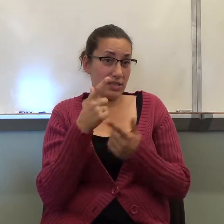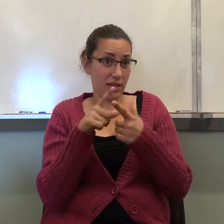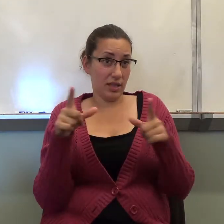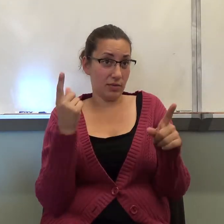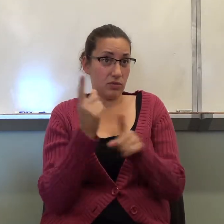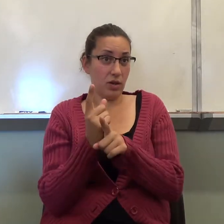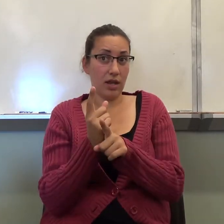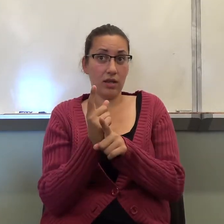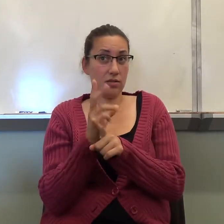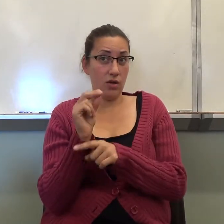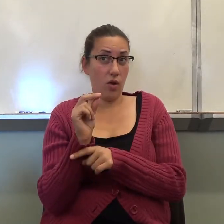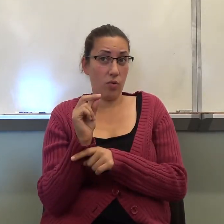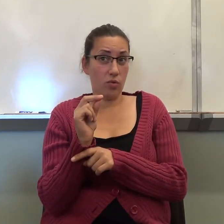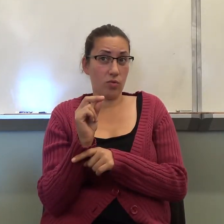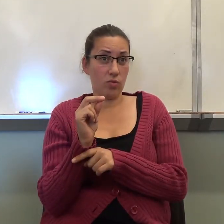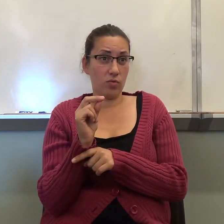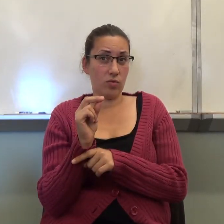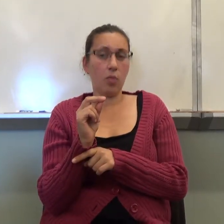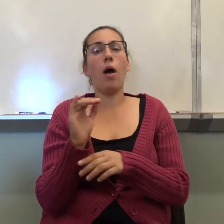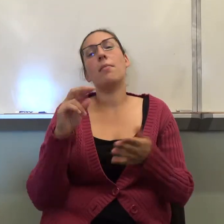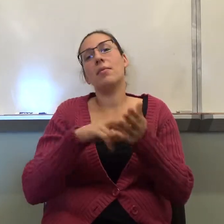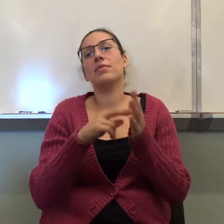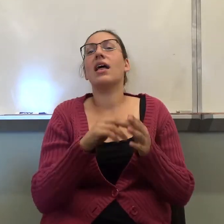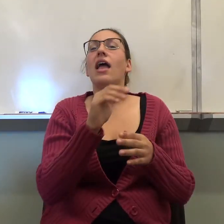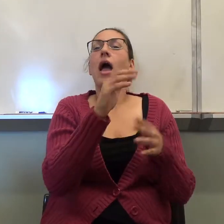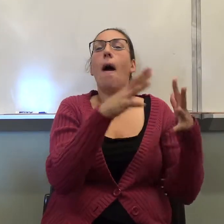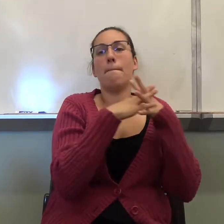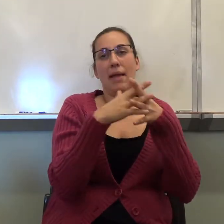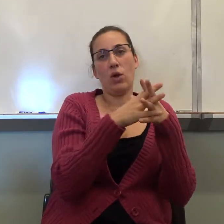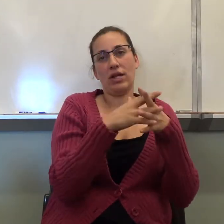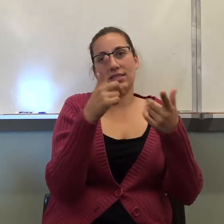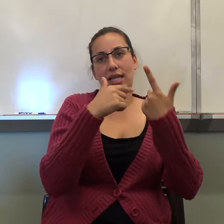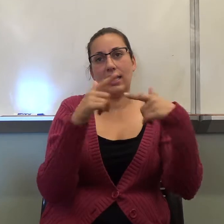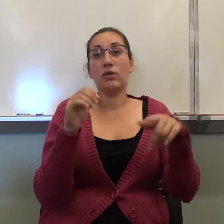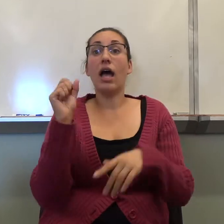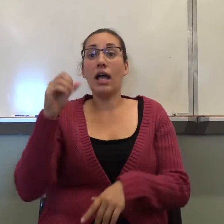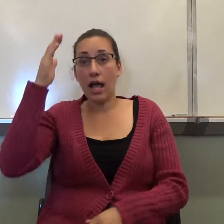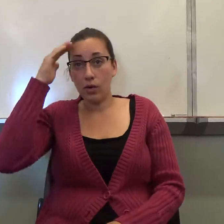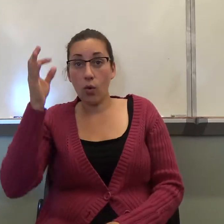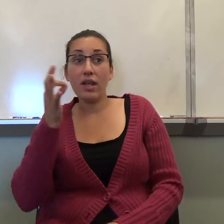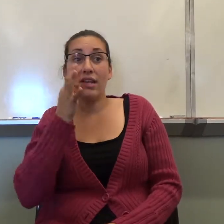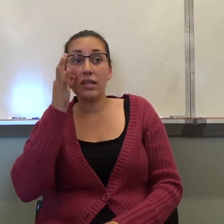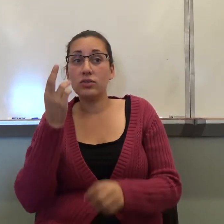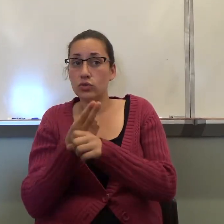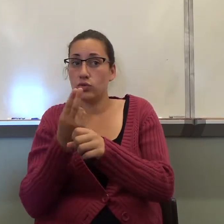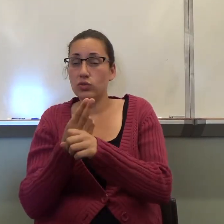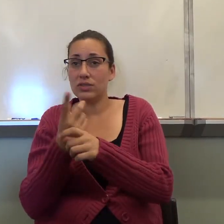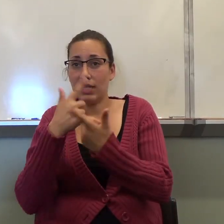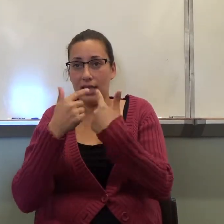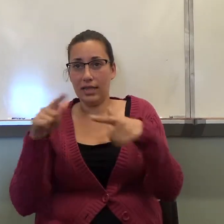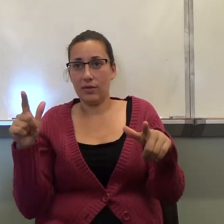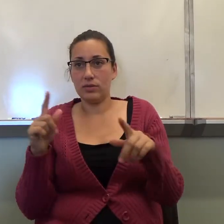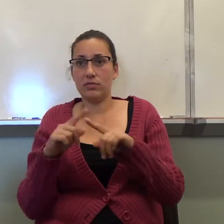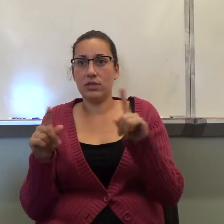going too fast here, a term is something that is added.